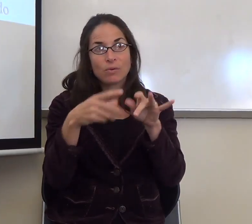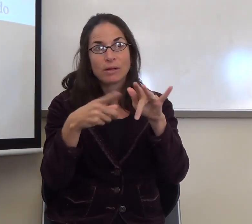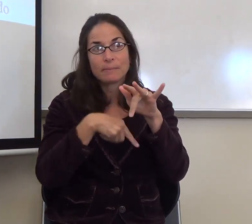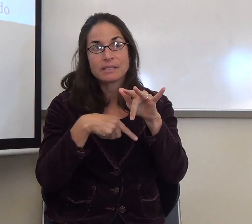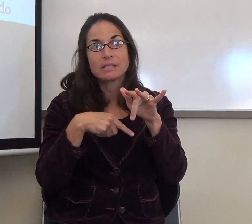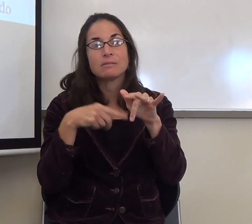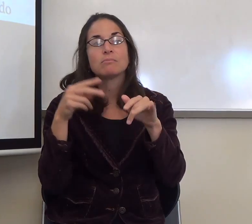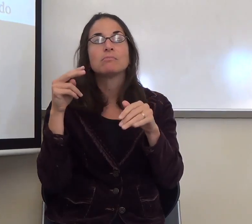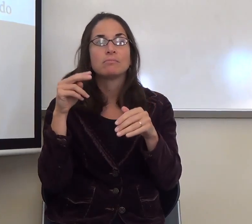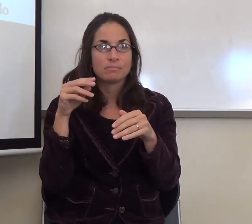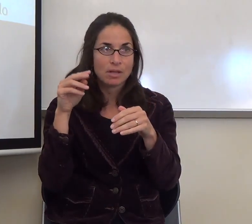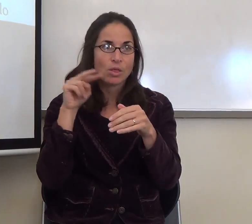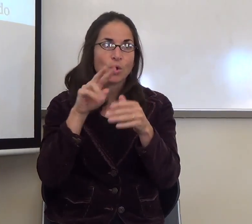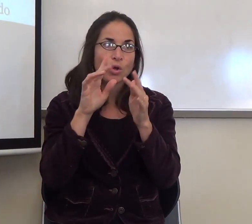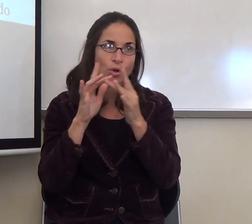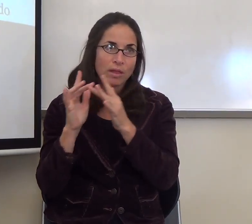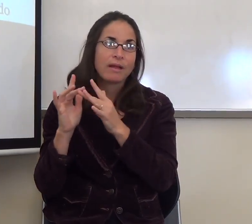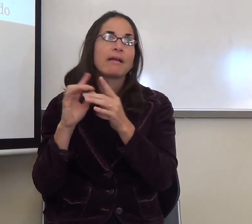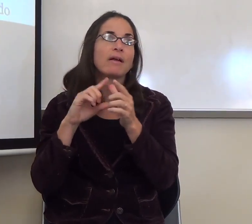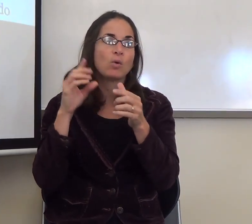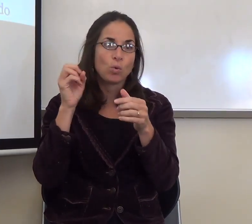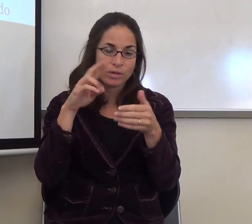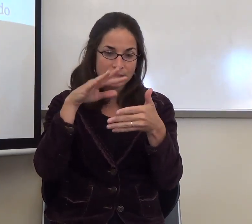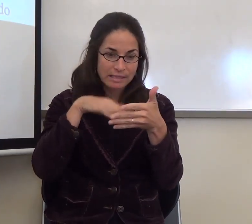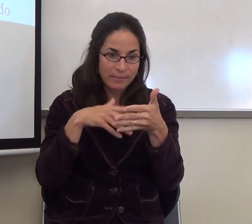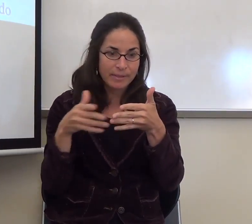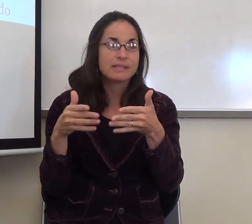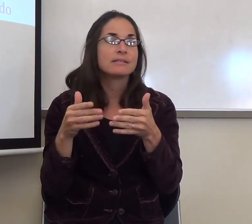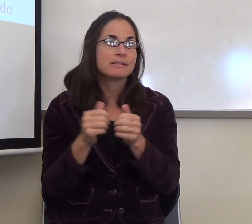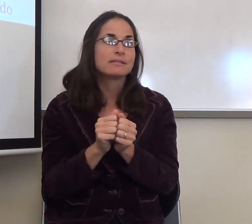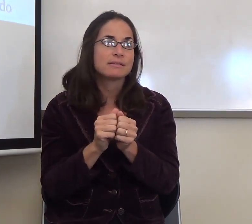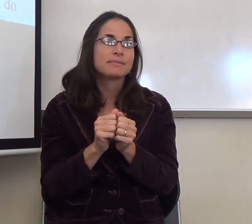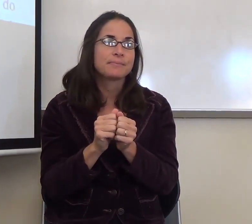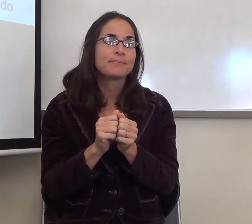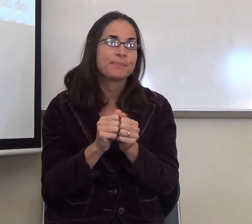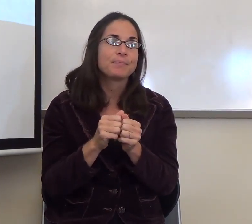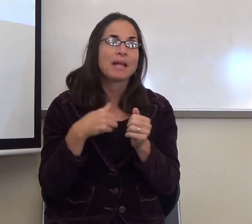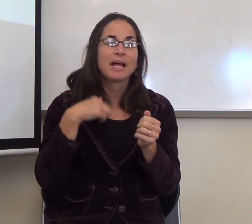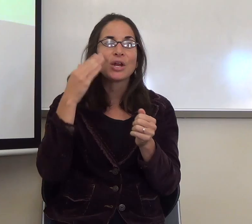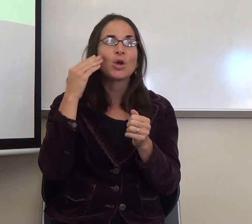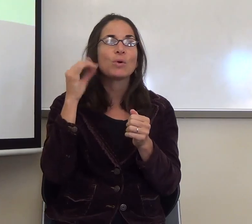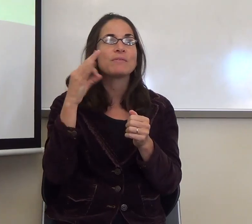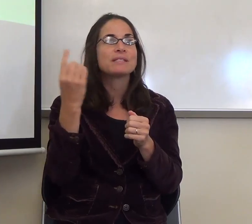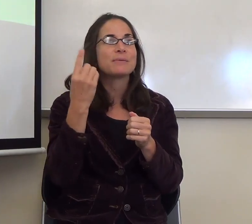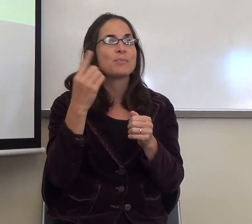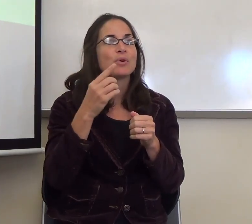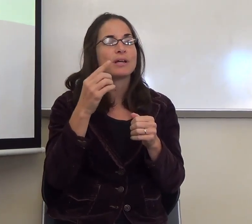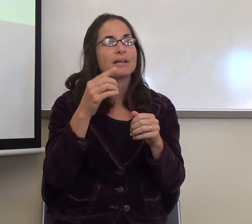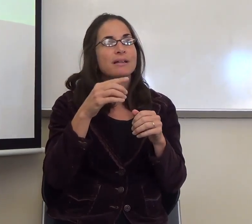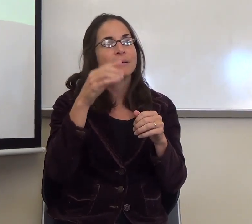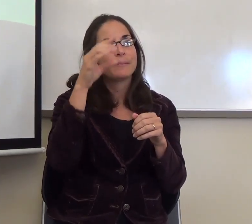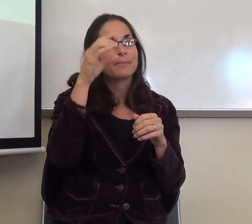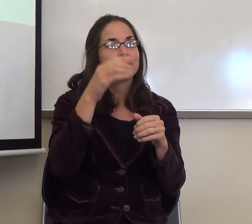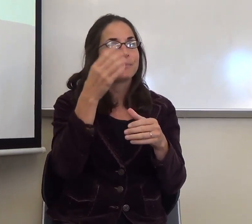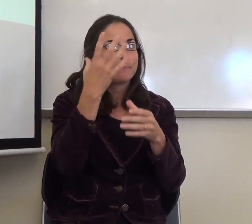because as you can tell on your grade sheets, I can always tell if somebody is missing a homework, a reading and